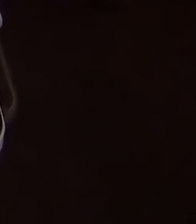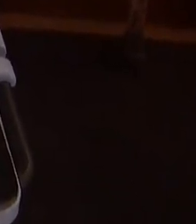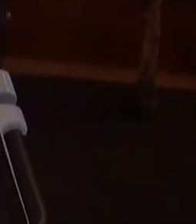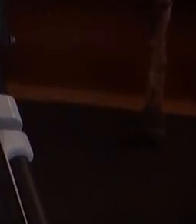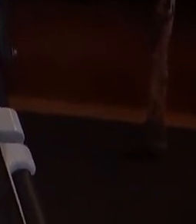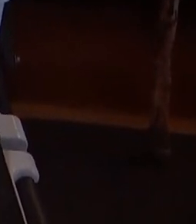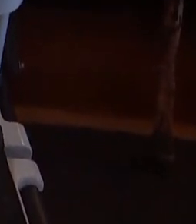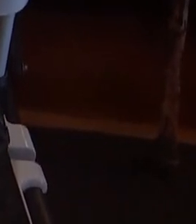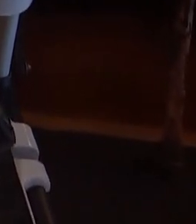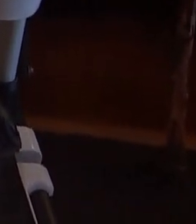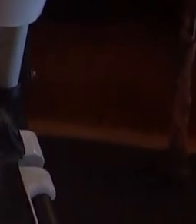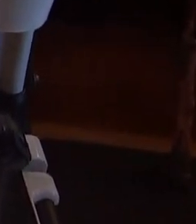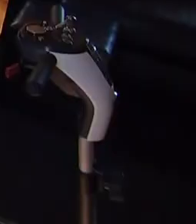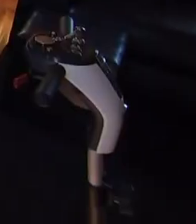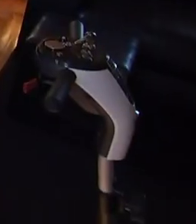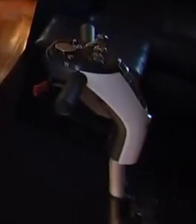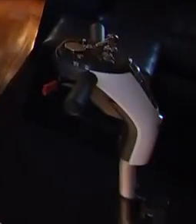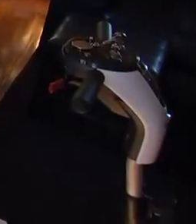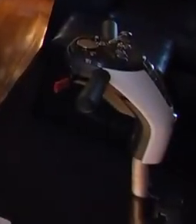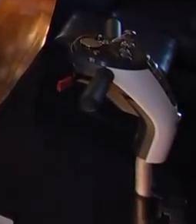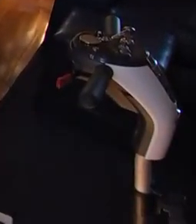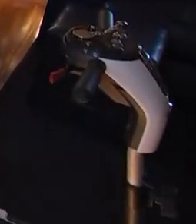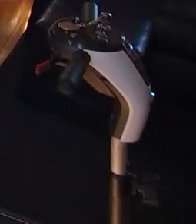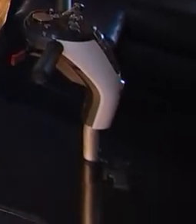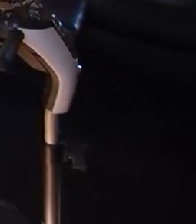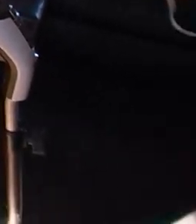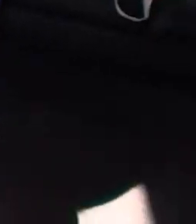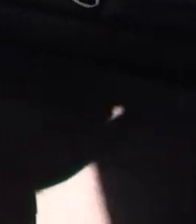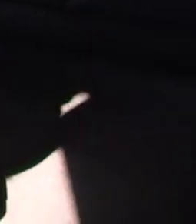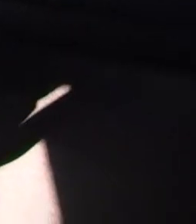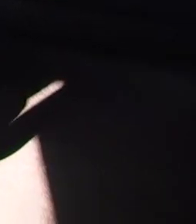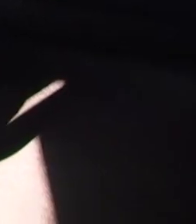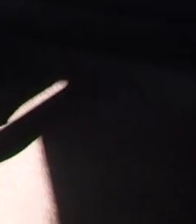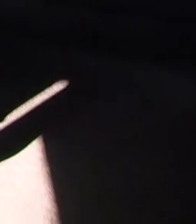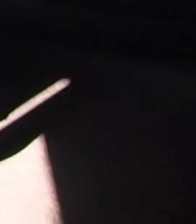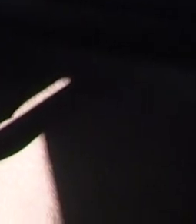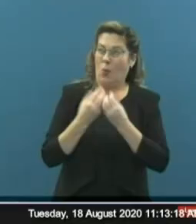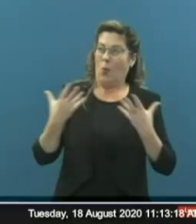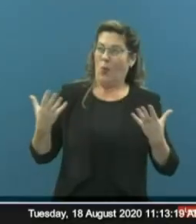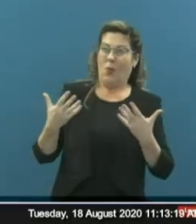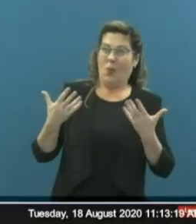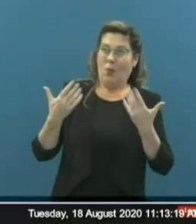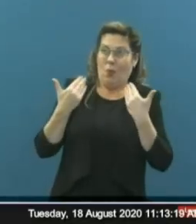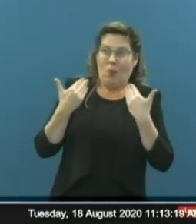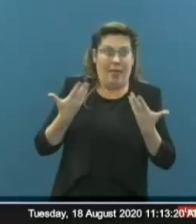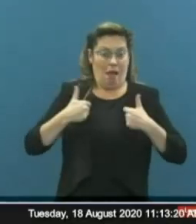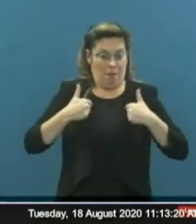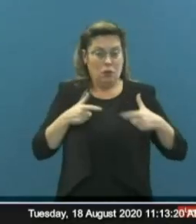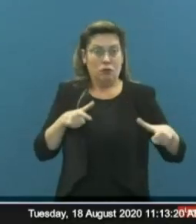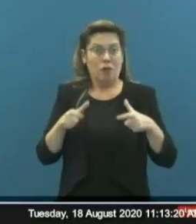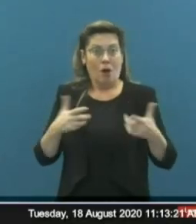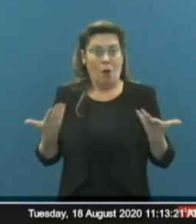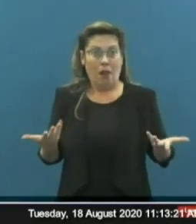was exposed to COVID-19. It invaded into our home. Without our consent, if you like, we had no control